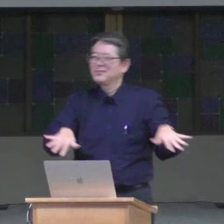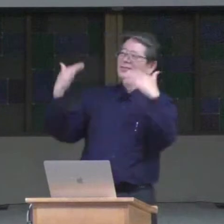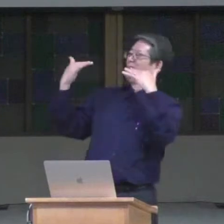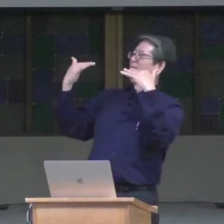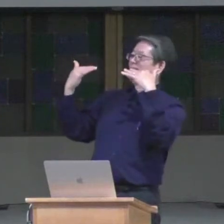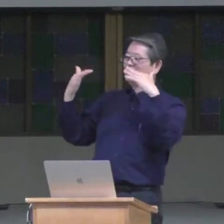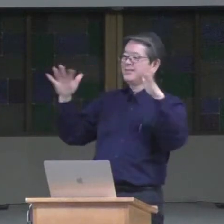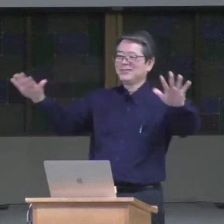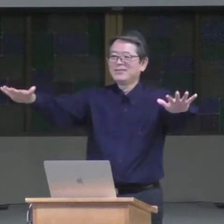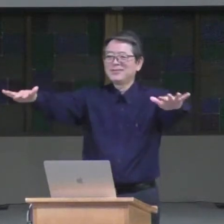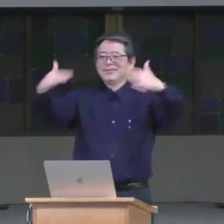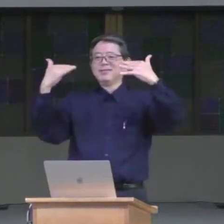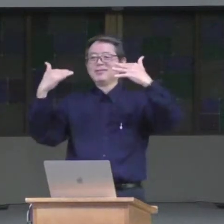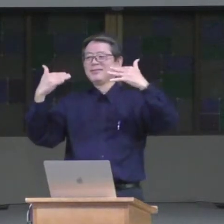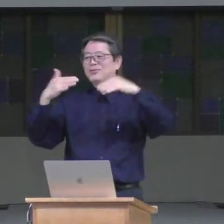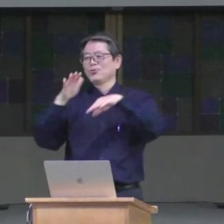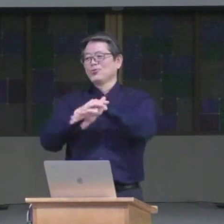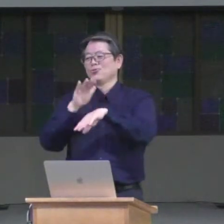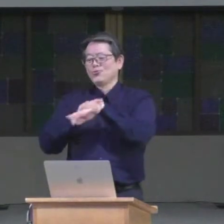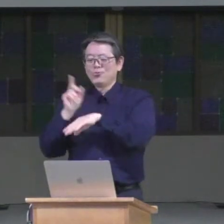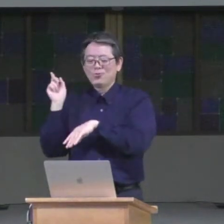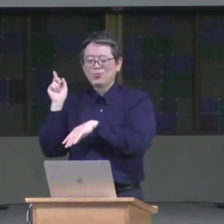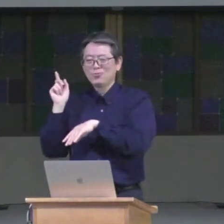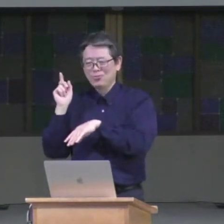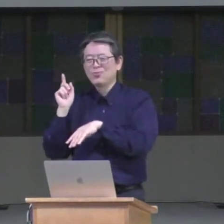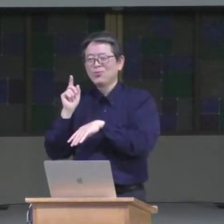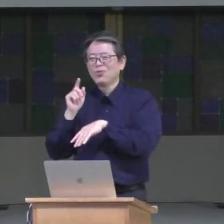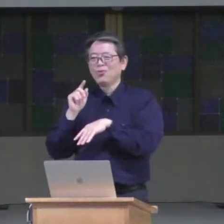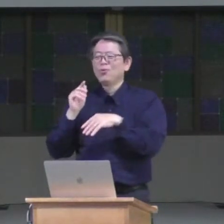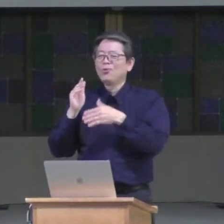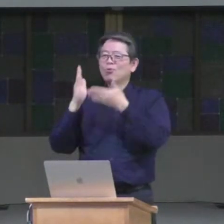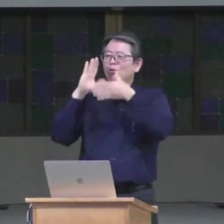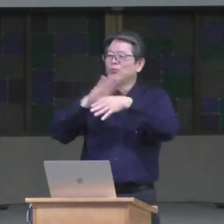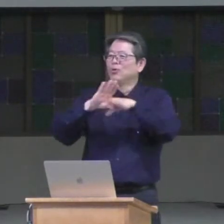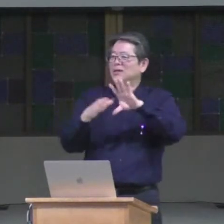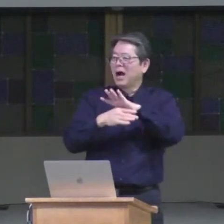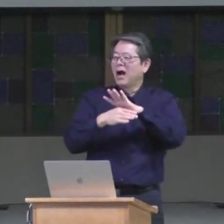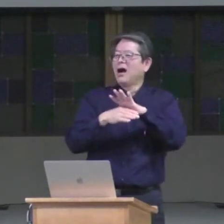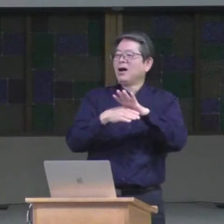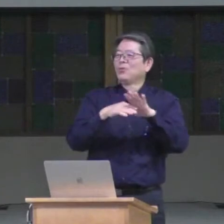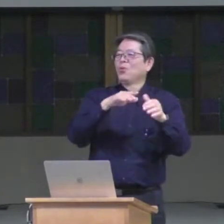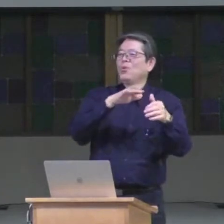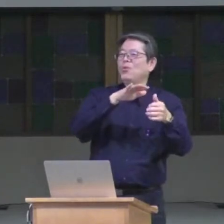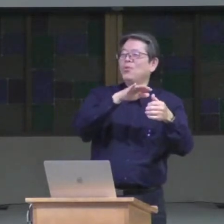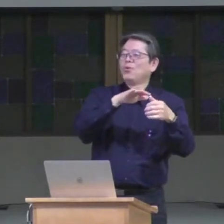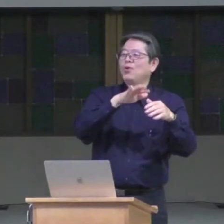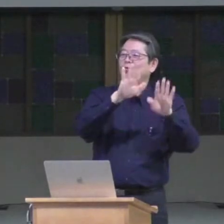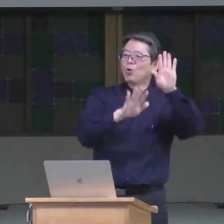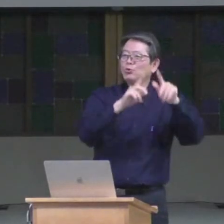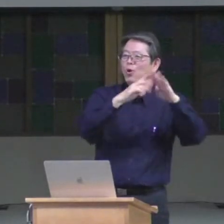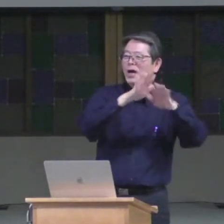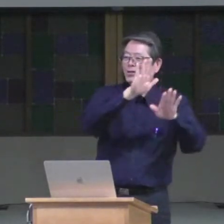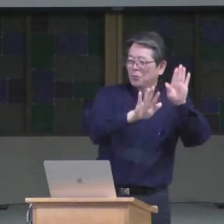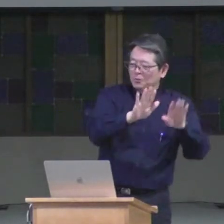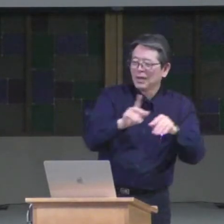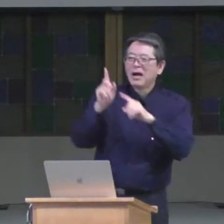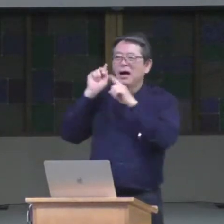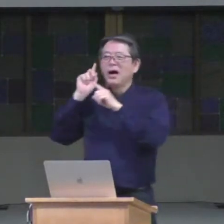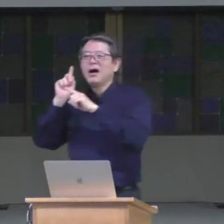switch. The light switch goes on. Everybody knows, oh, it's time to stop praying and move to the next piece of our worship service.